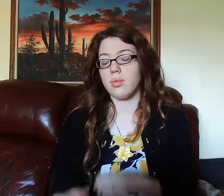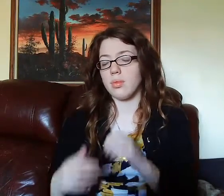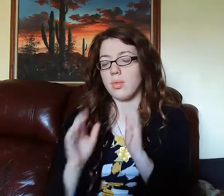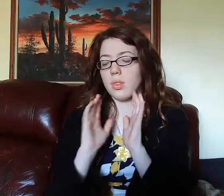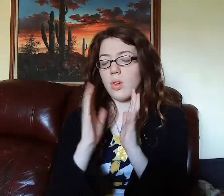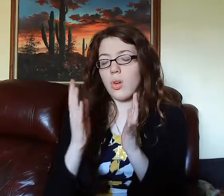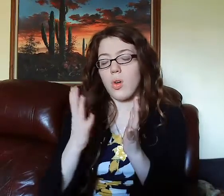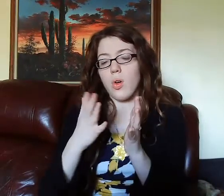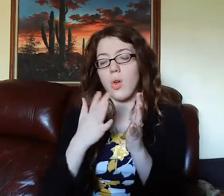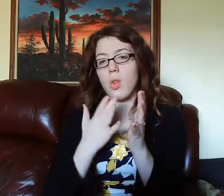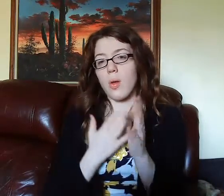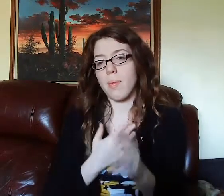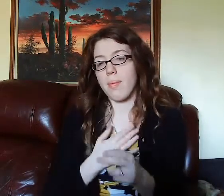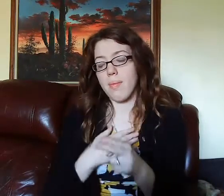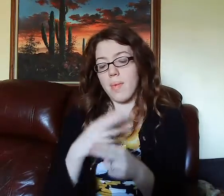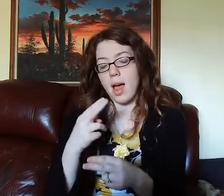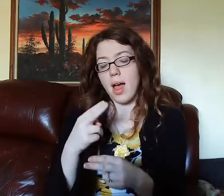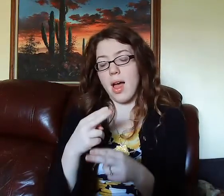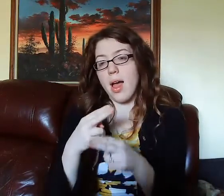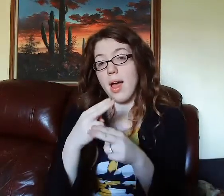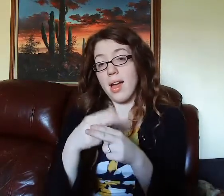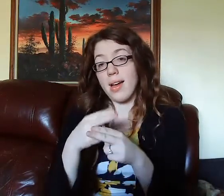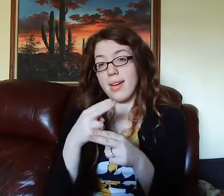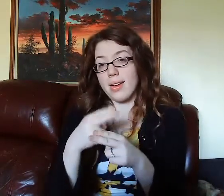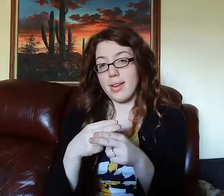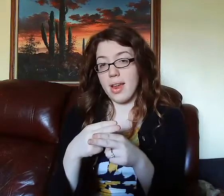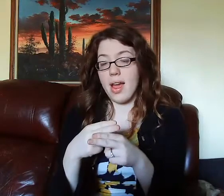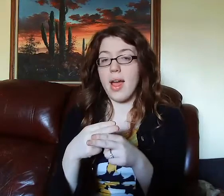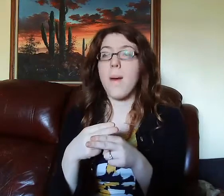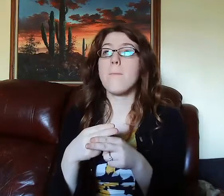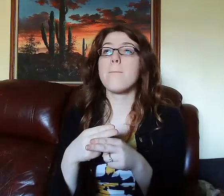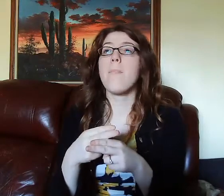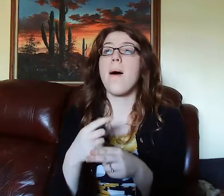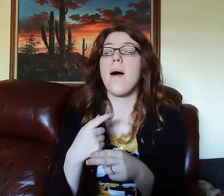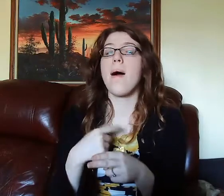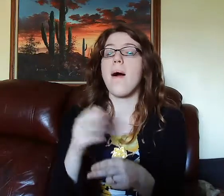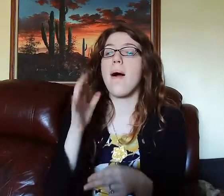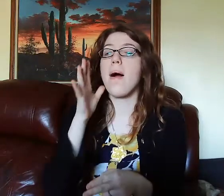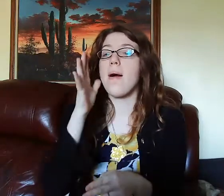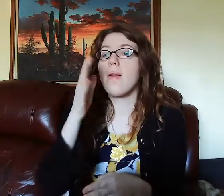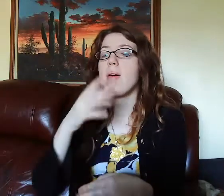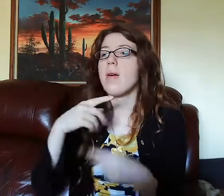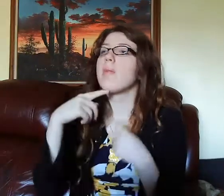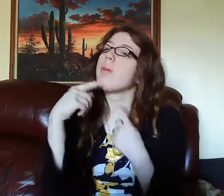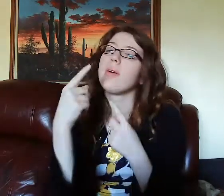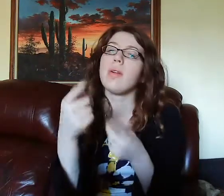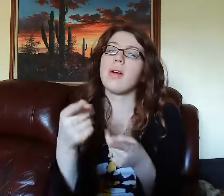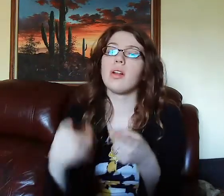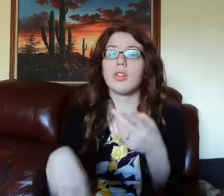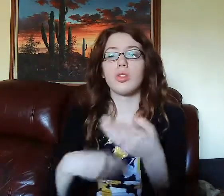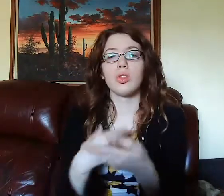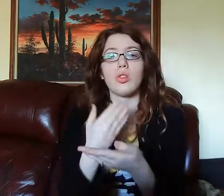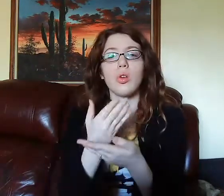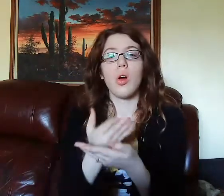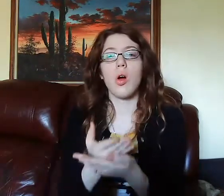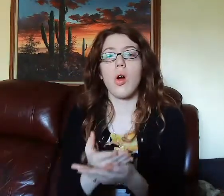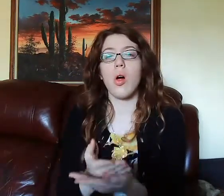Call my name and I will answer all